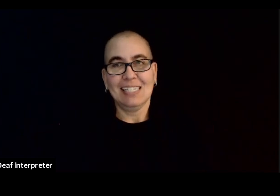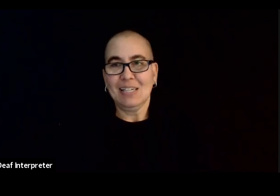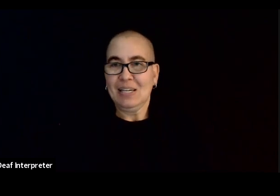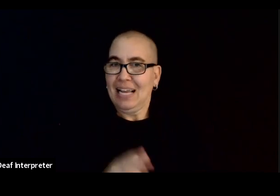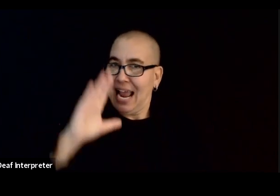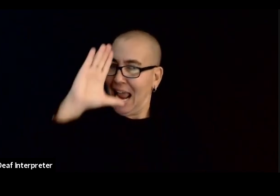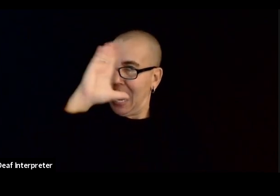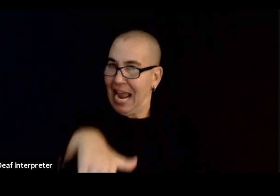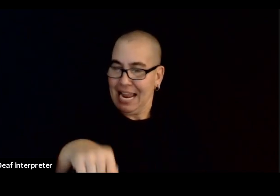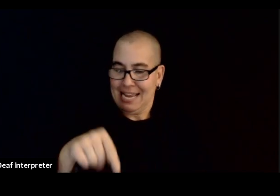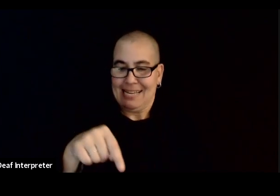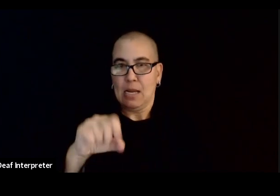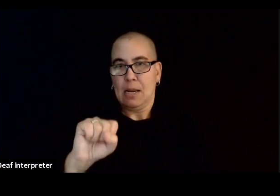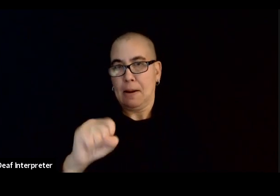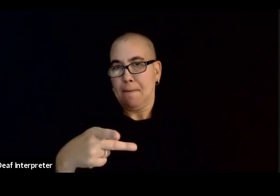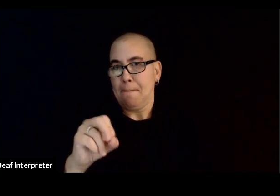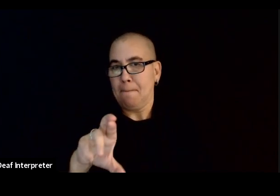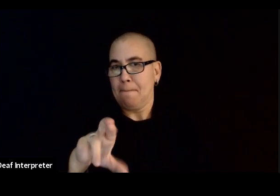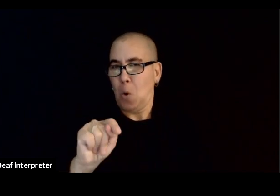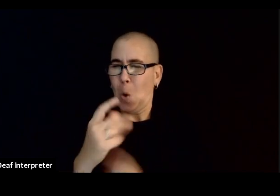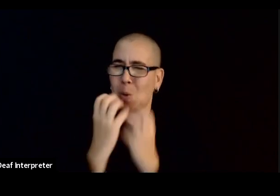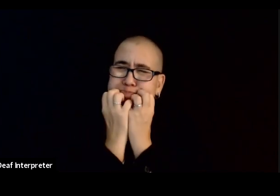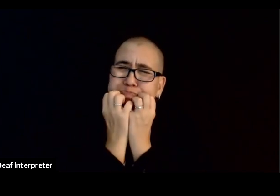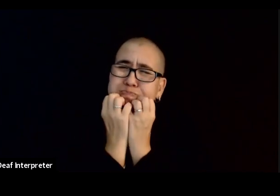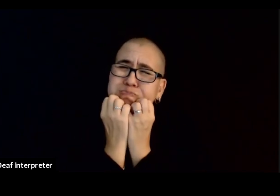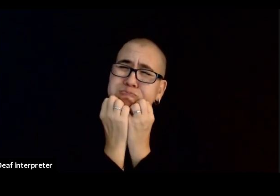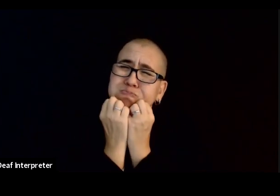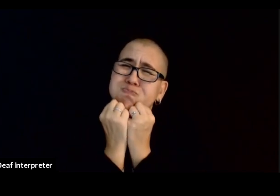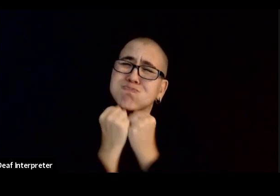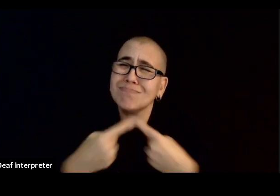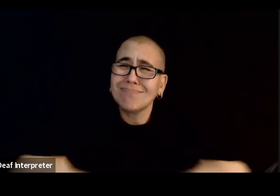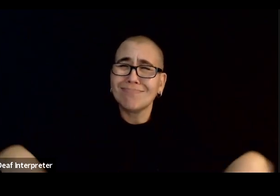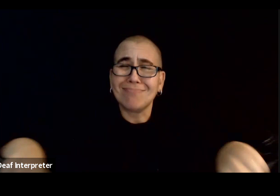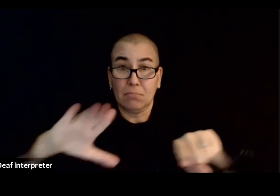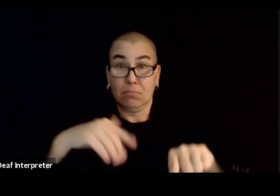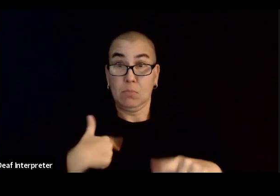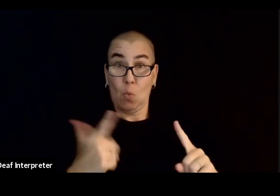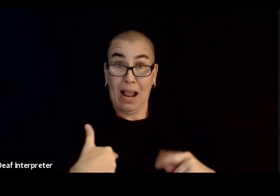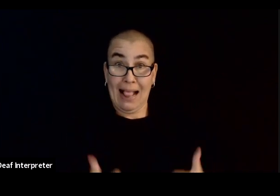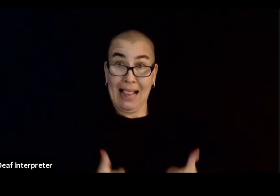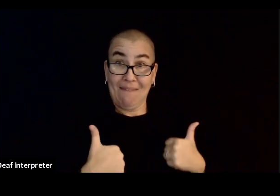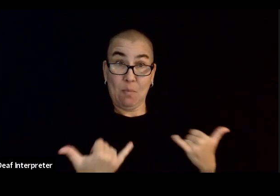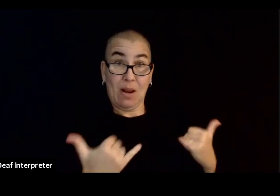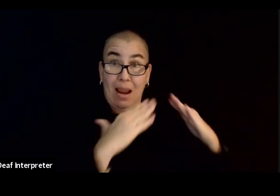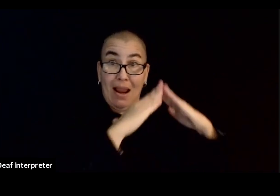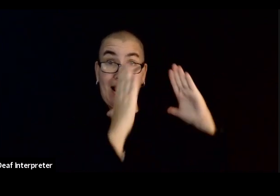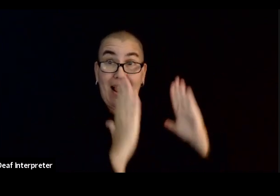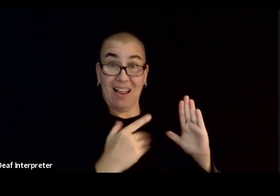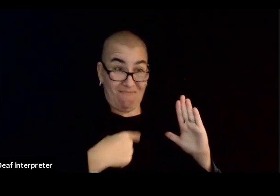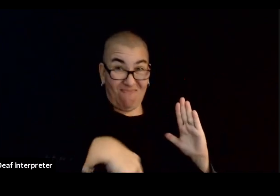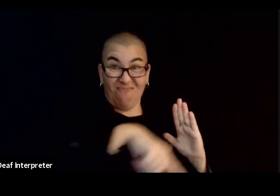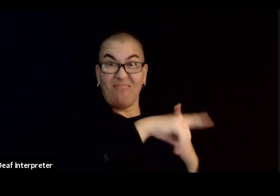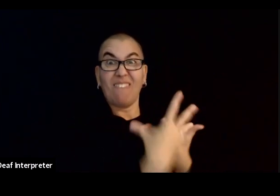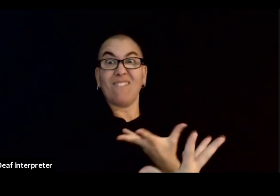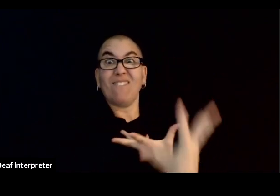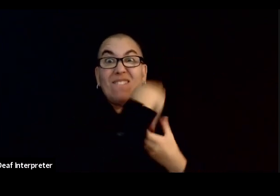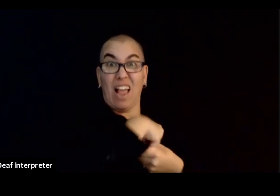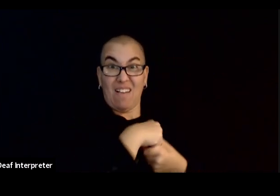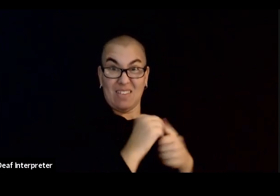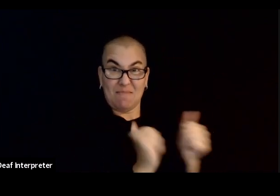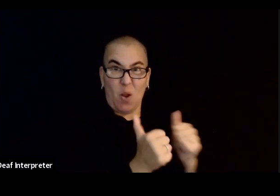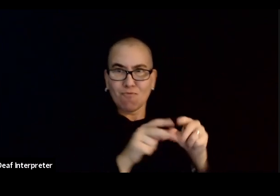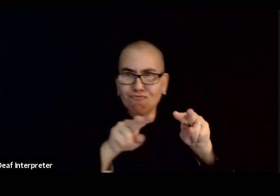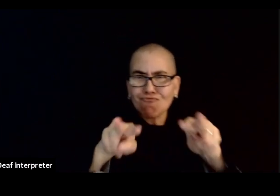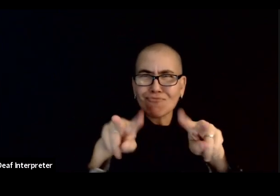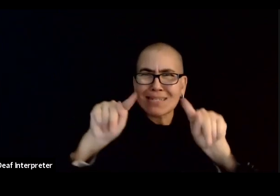where the return of various sporting activities to watch on TV has been a very welcome